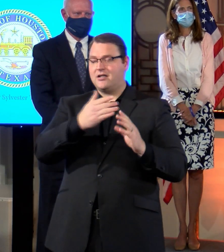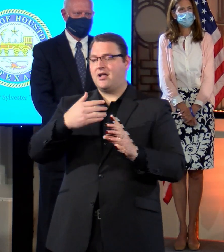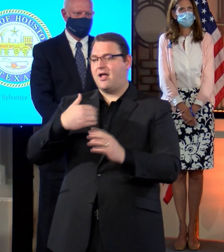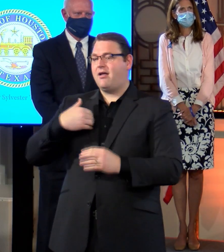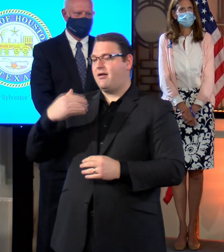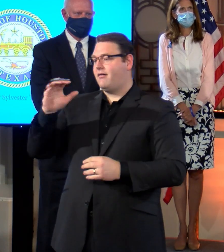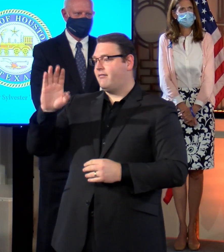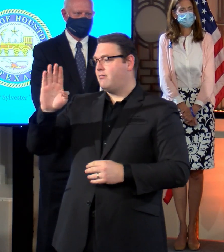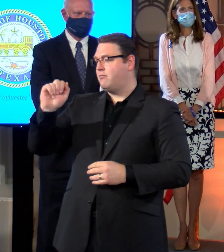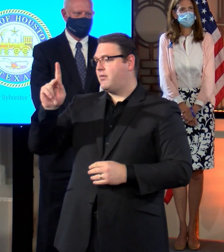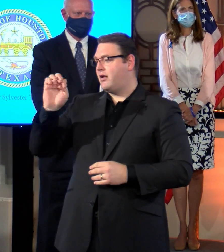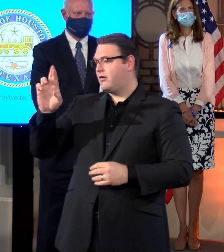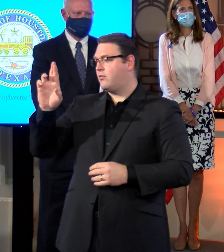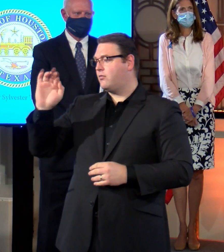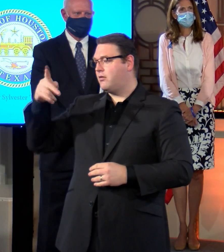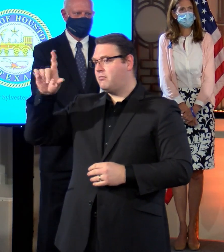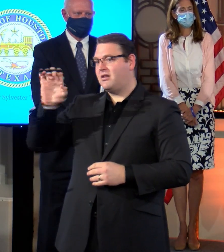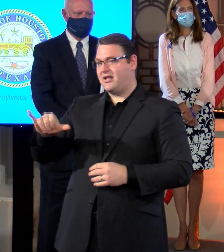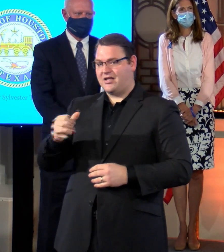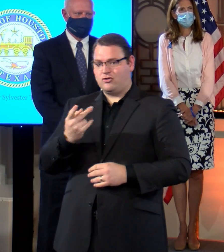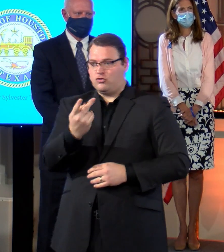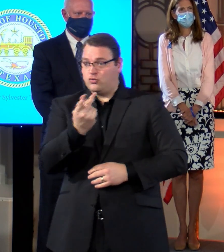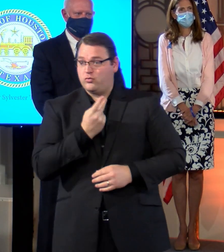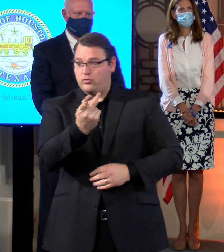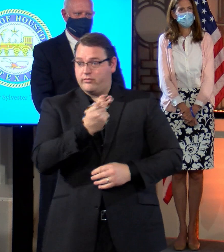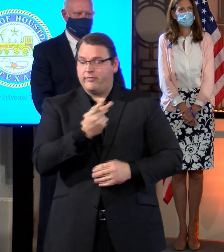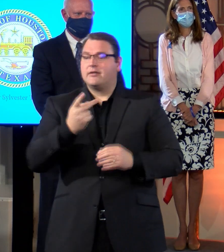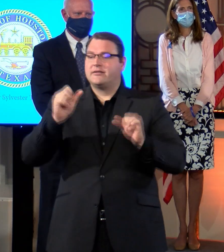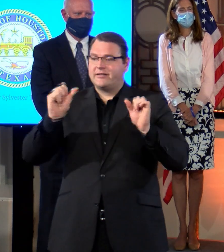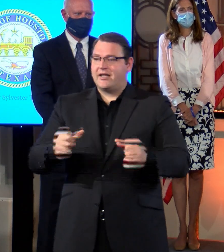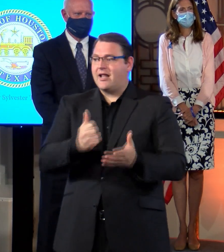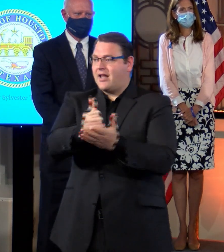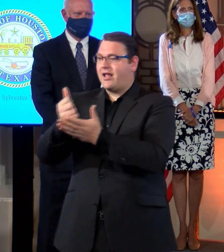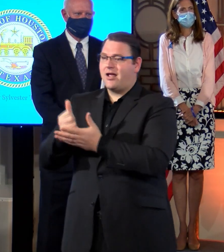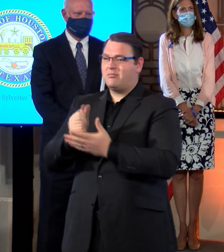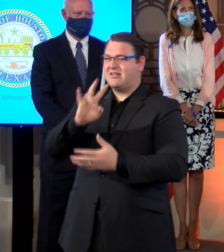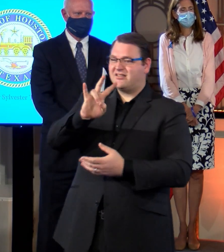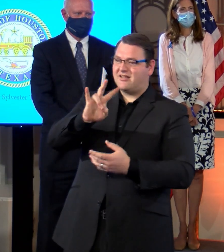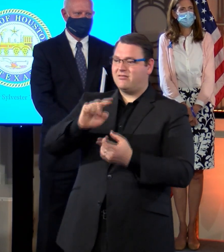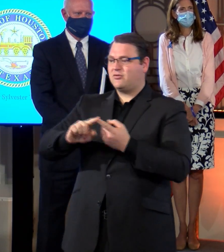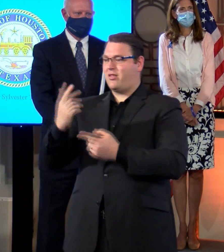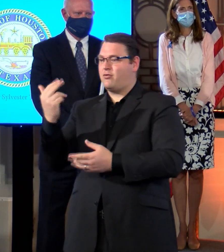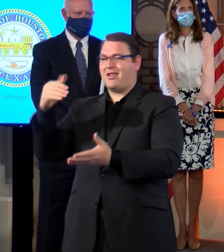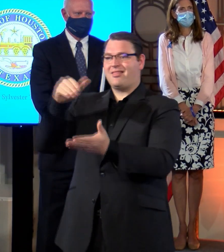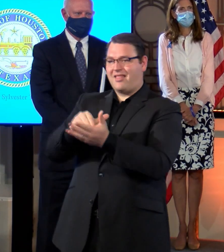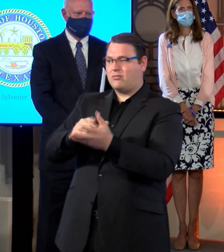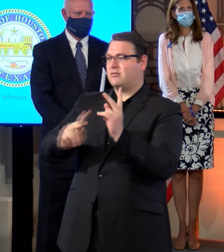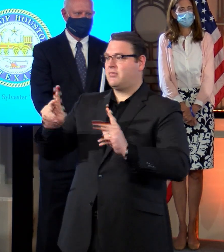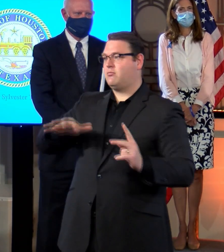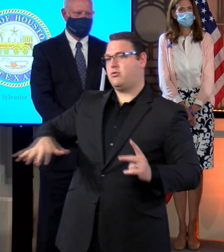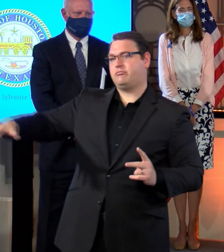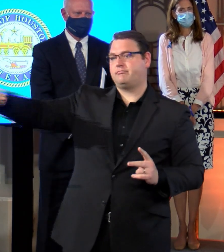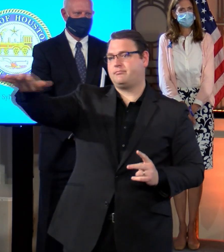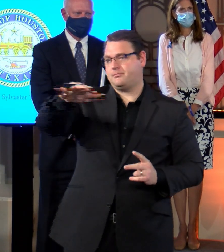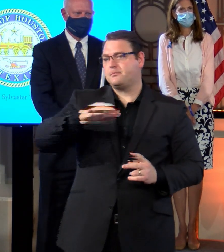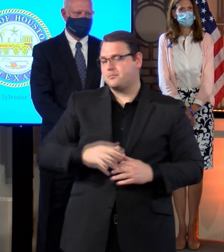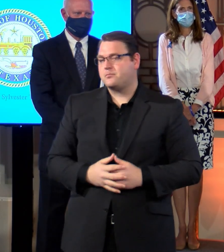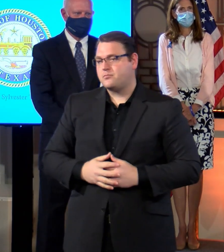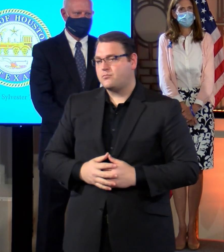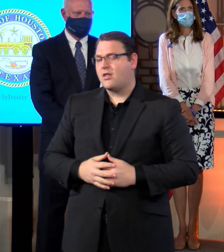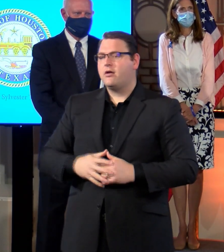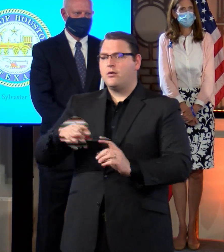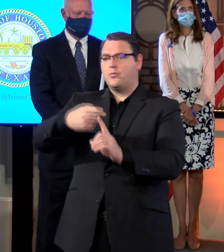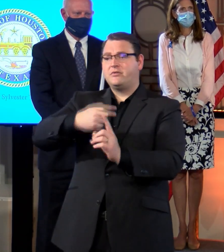from 7,000 Houstonians to as many as 13,000. The City of Houston's rental assistance program